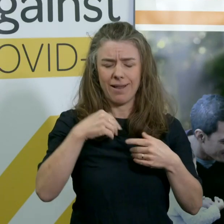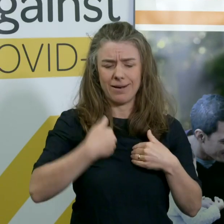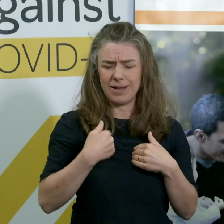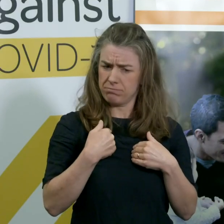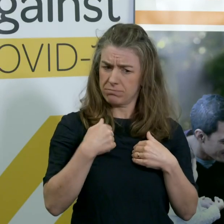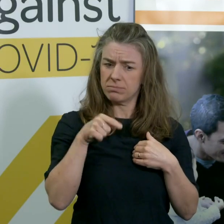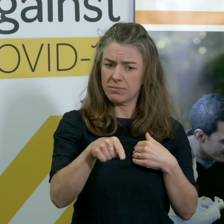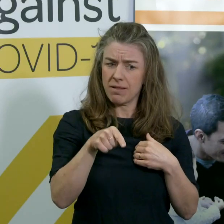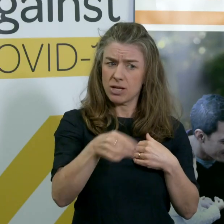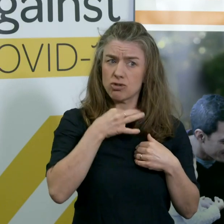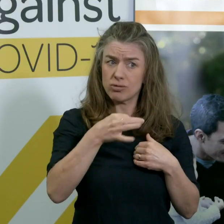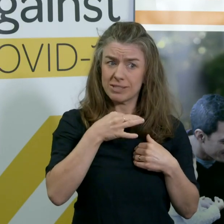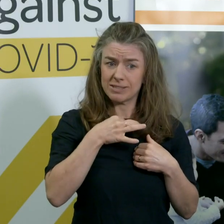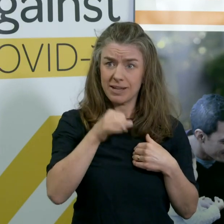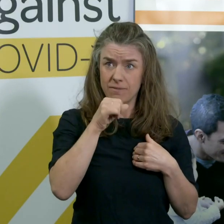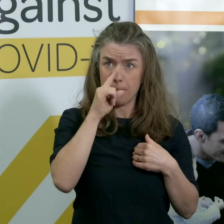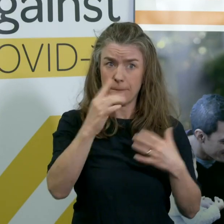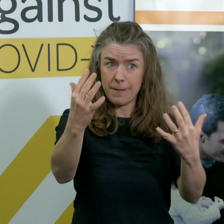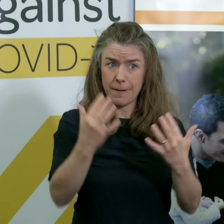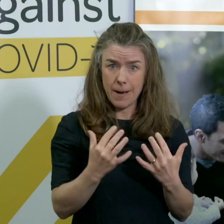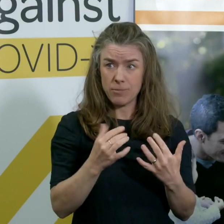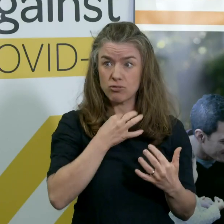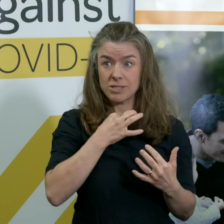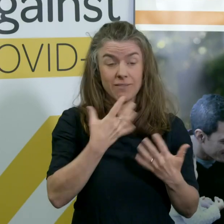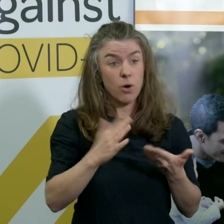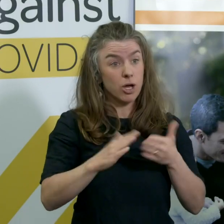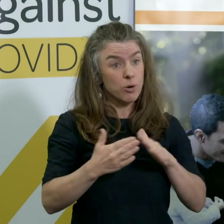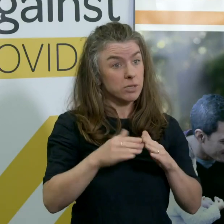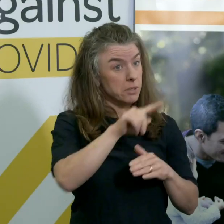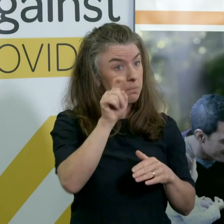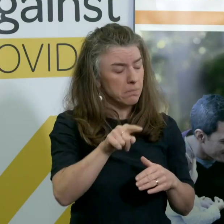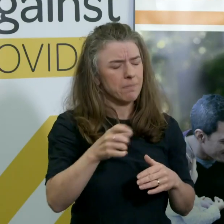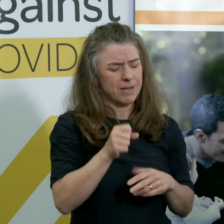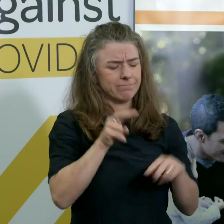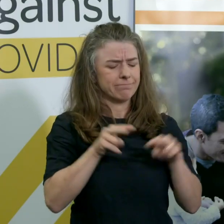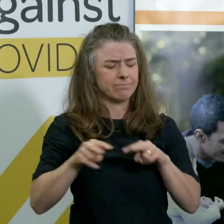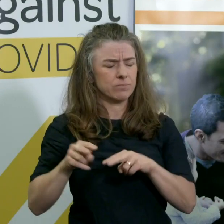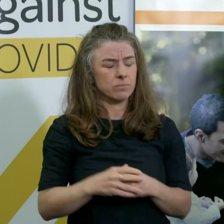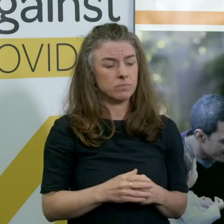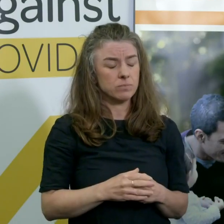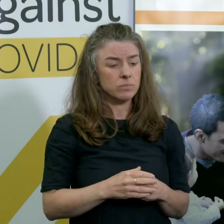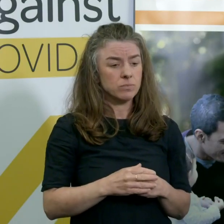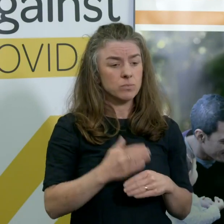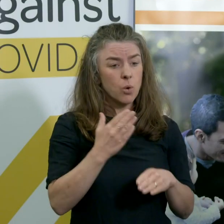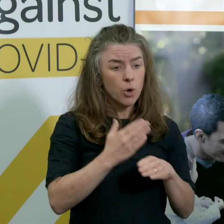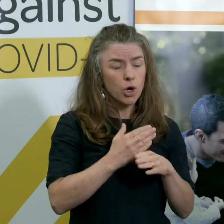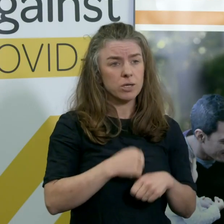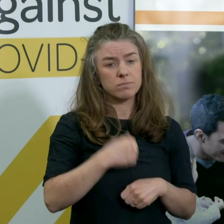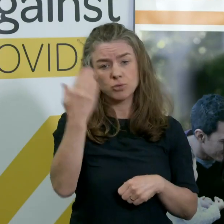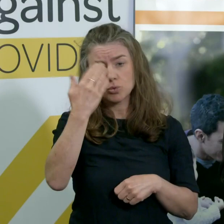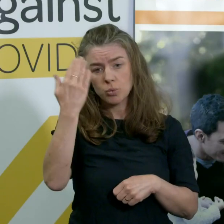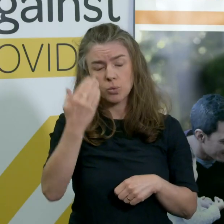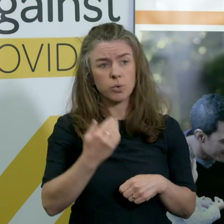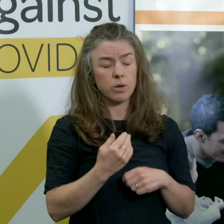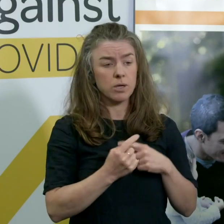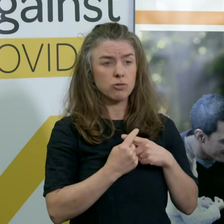pose to attendees and to the community. Work, school and public transport are considered essential gatherings at this